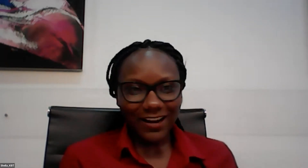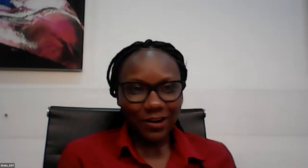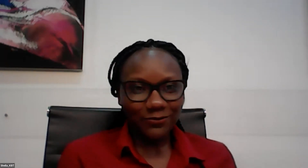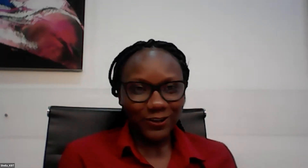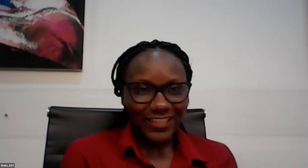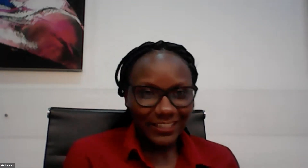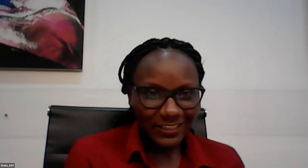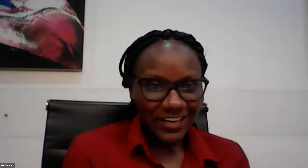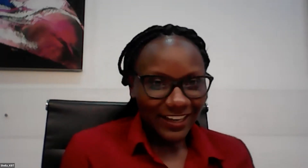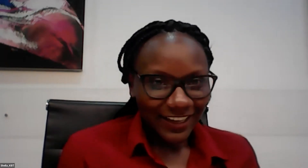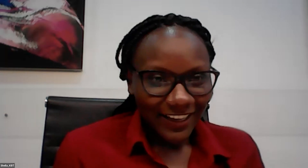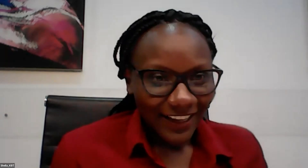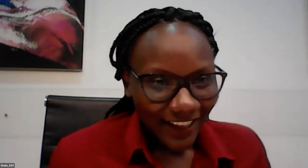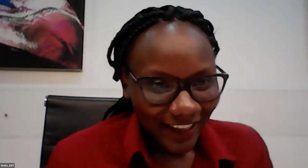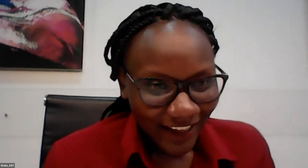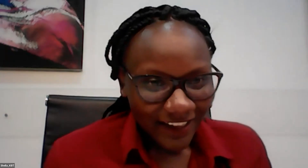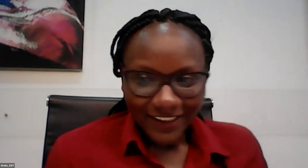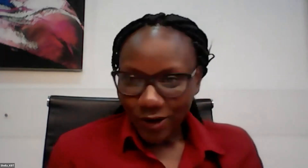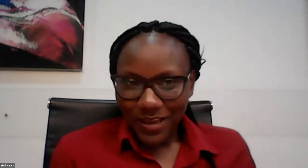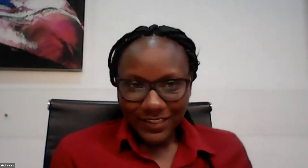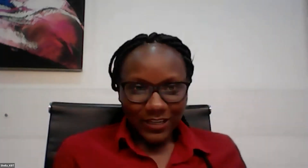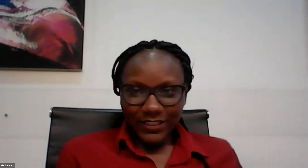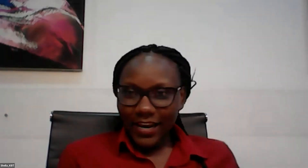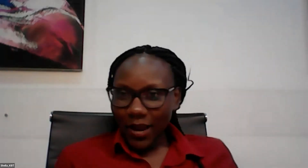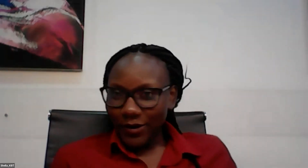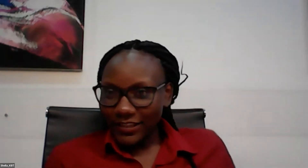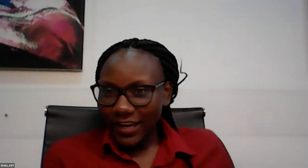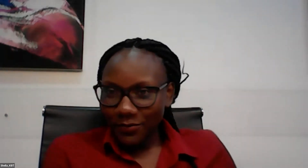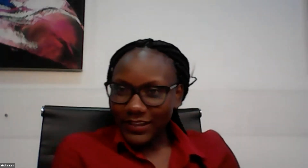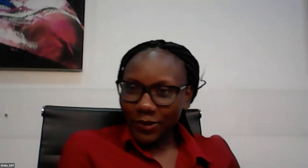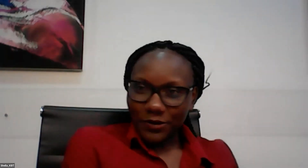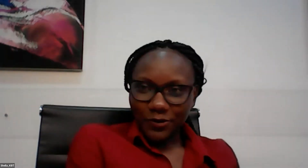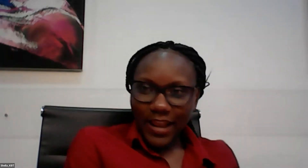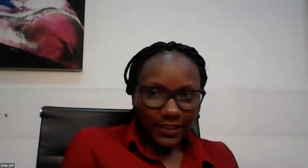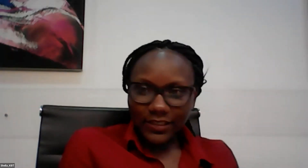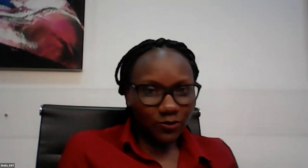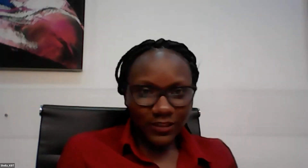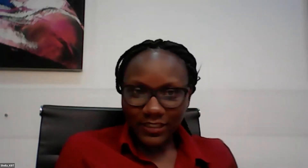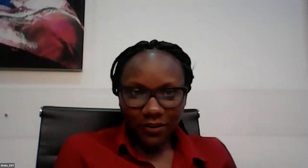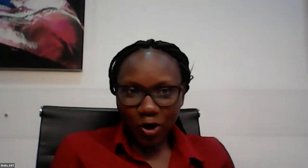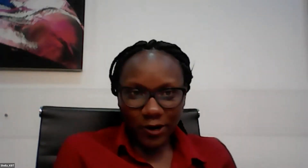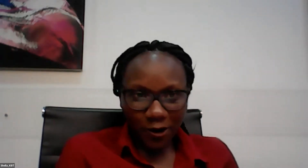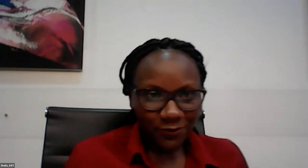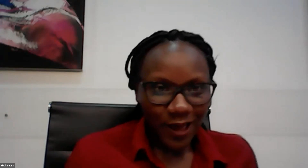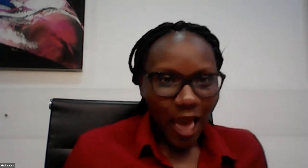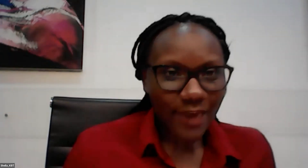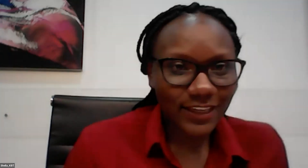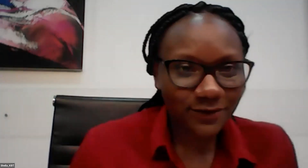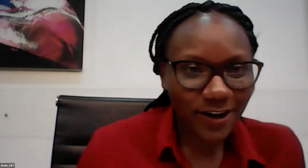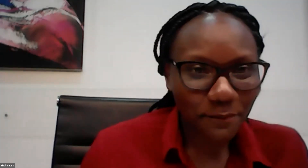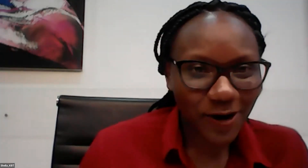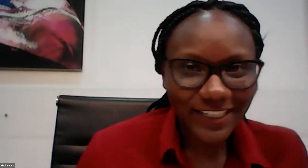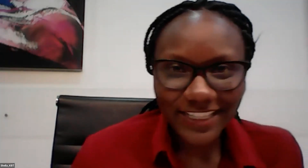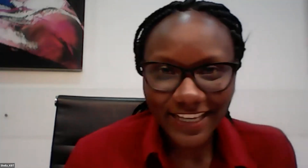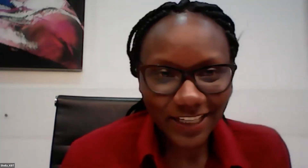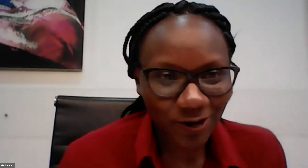good background for this. Tobias, our sign language interpreter, your lights seem to just have gone off at this